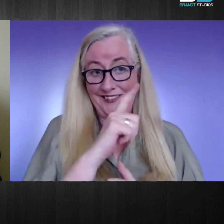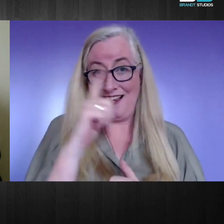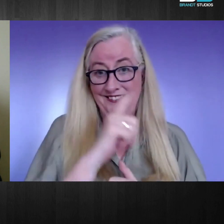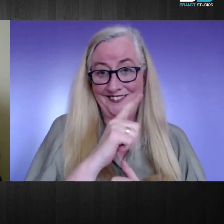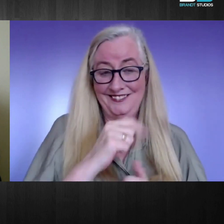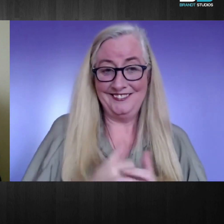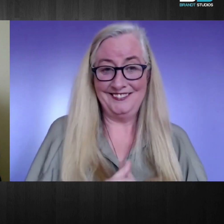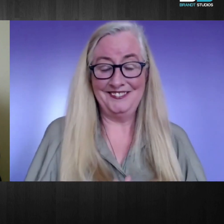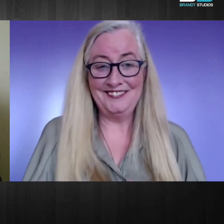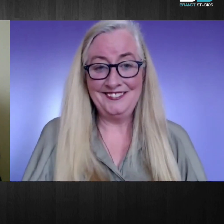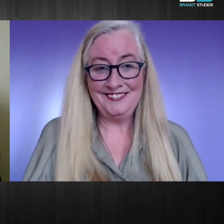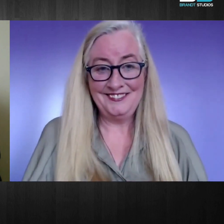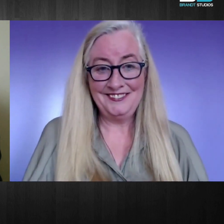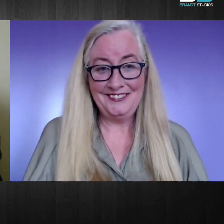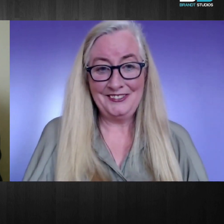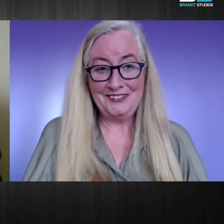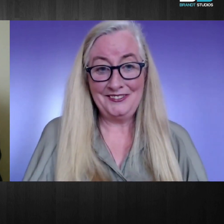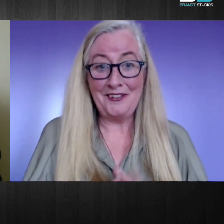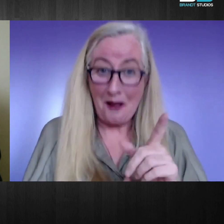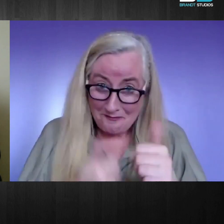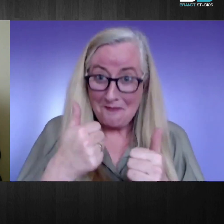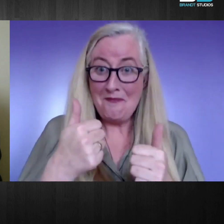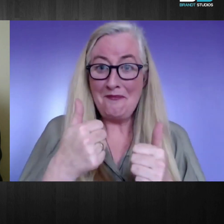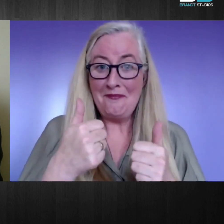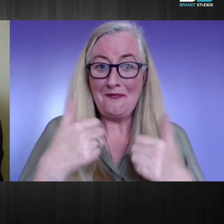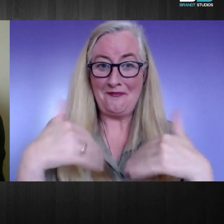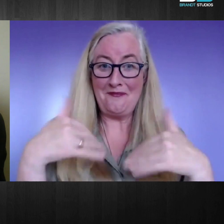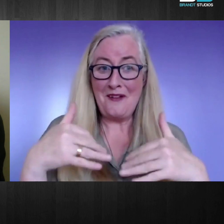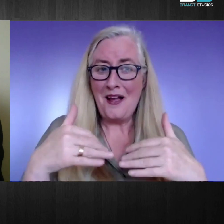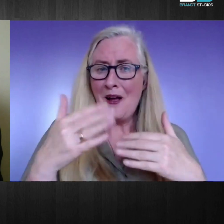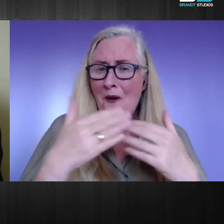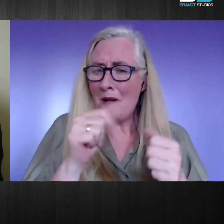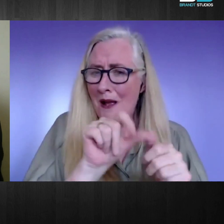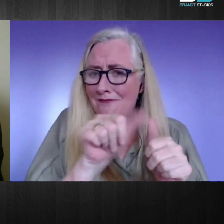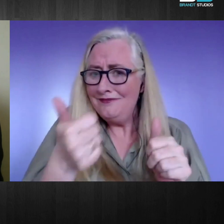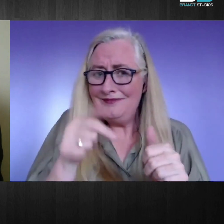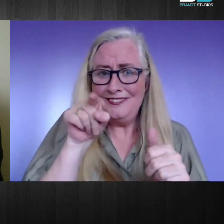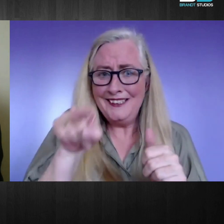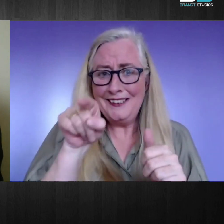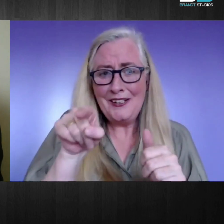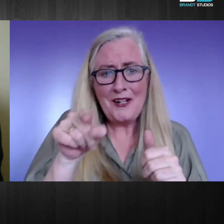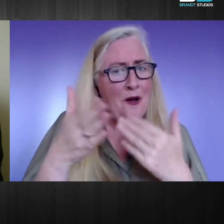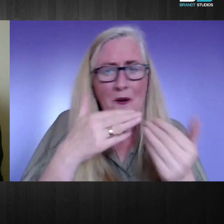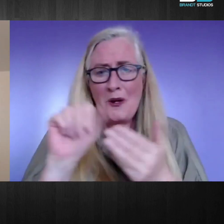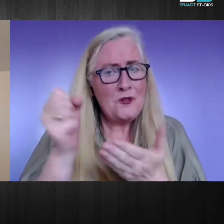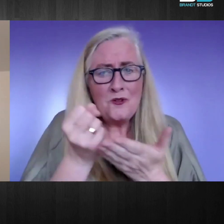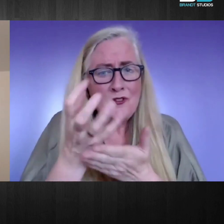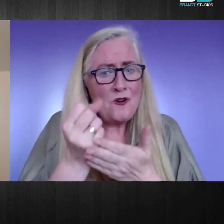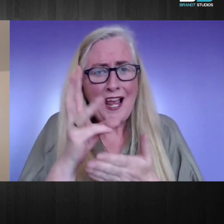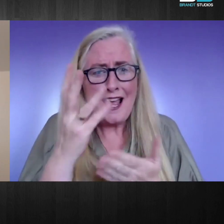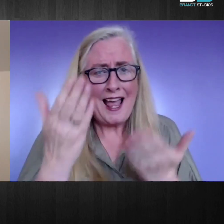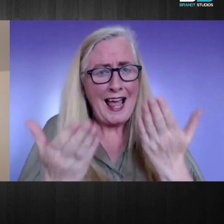Wow, amazing. How about you, Dannon? What's your story with this? How'd you get connected? And